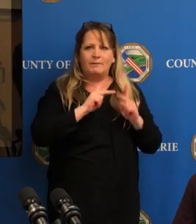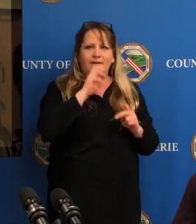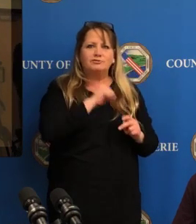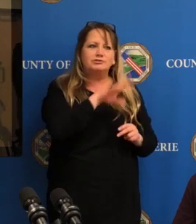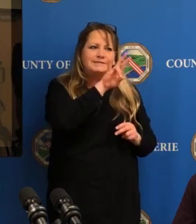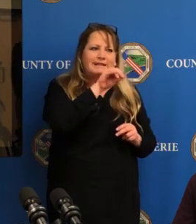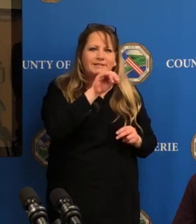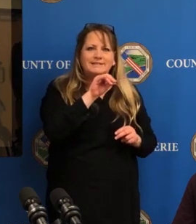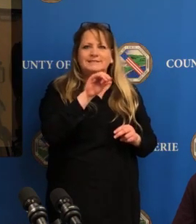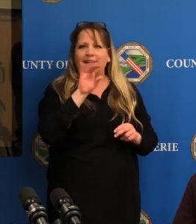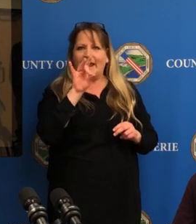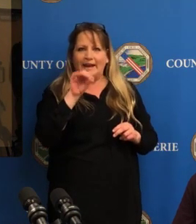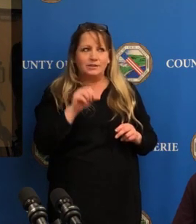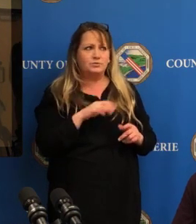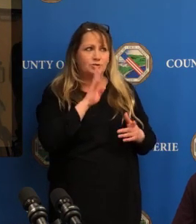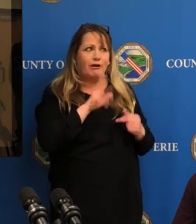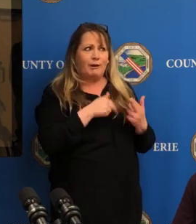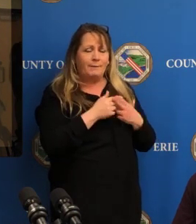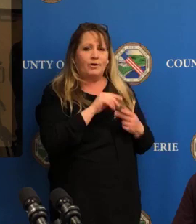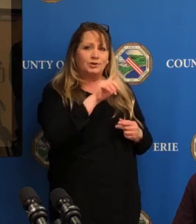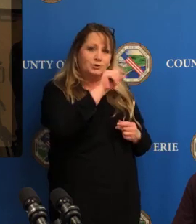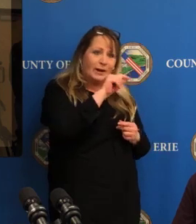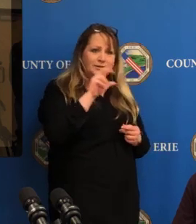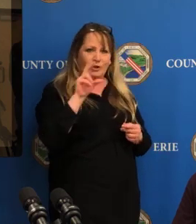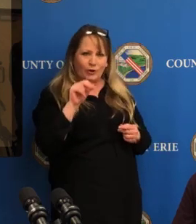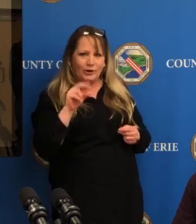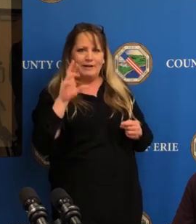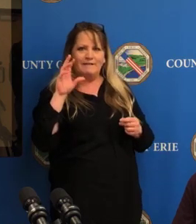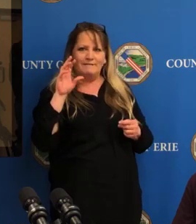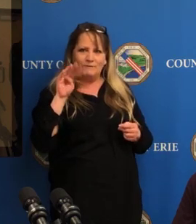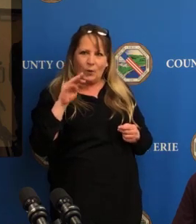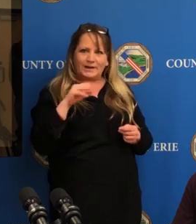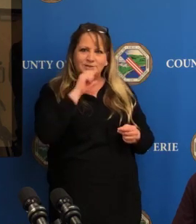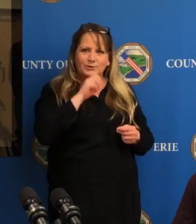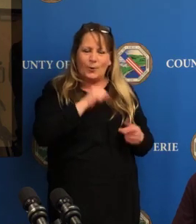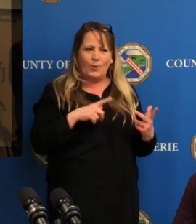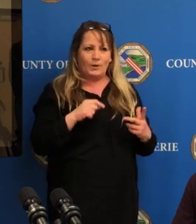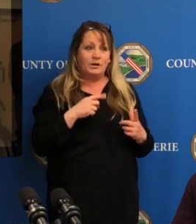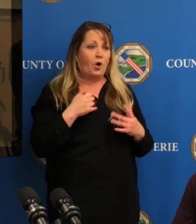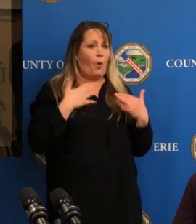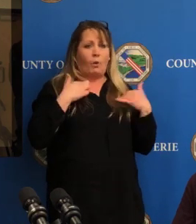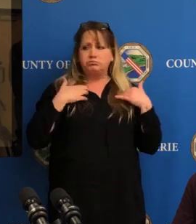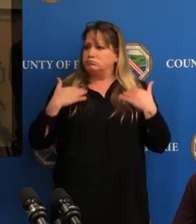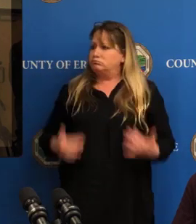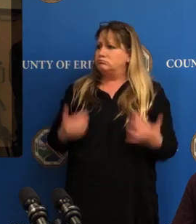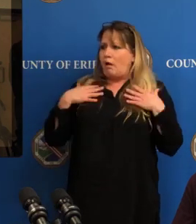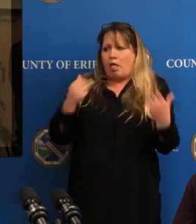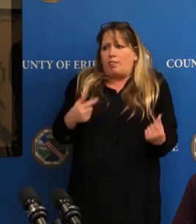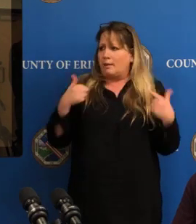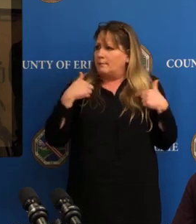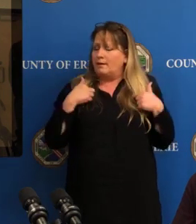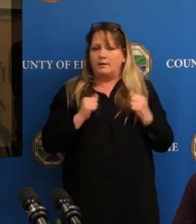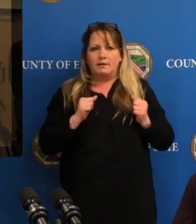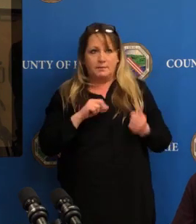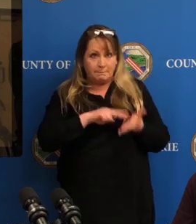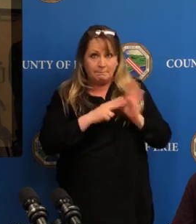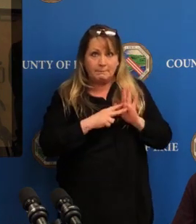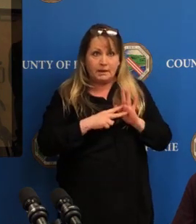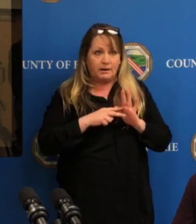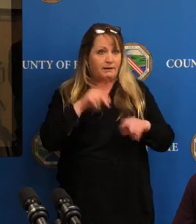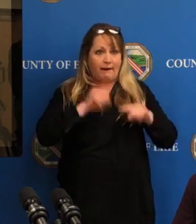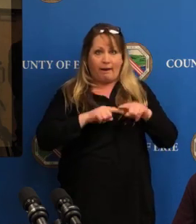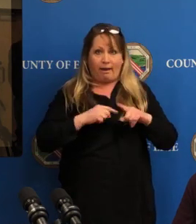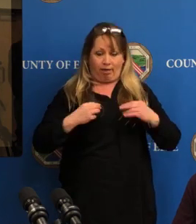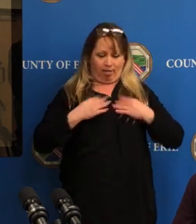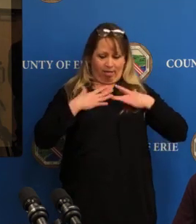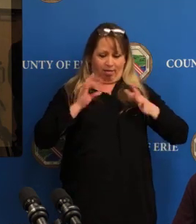talking about people in their 20s, 30s, and 40s. And just because you're in great shape as a runner does not mean that you can't get COVID-19. So I want to